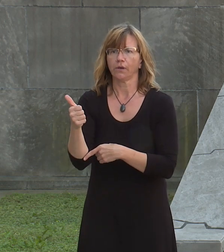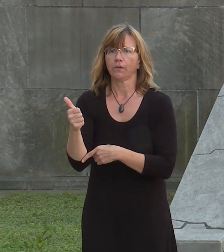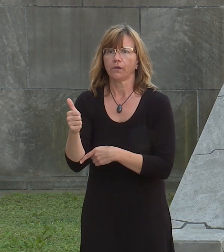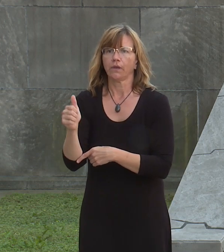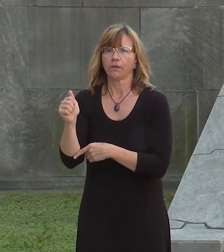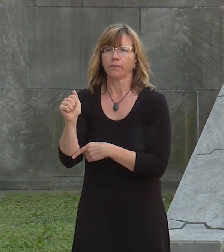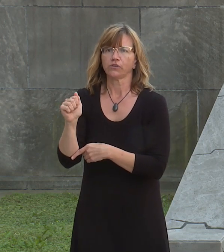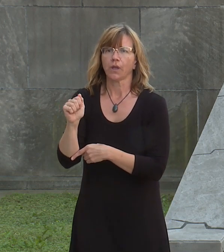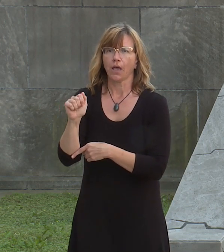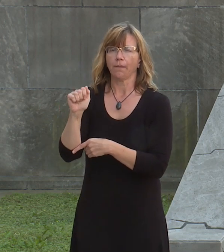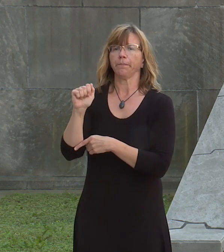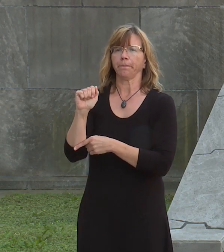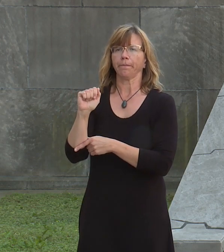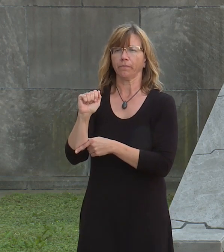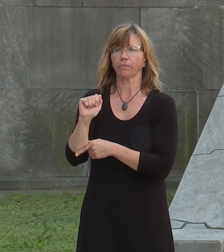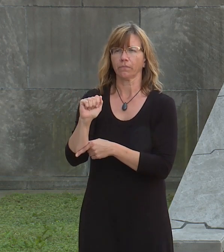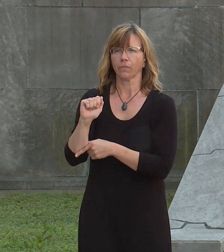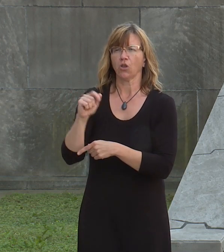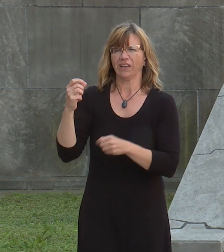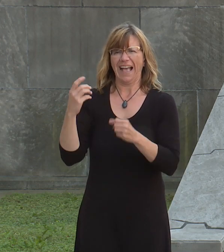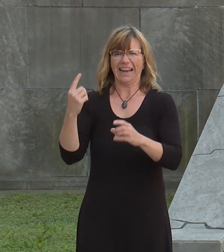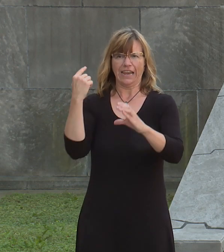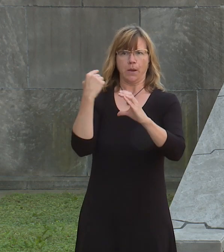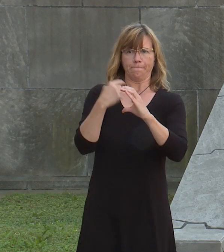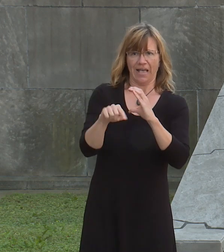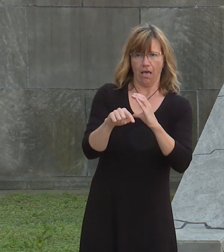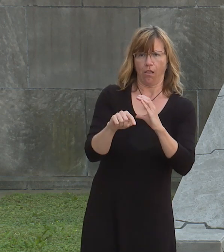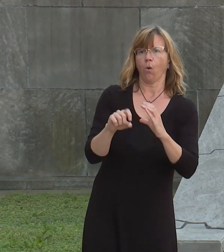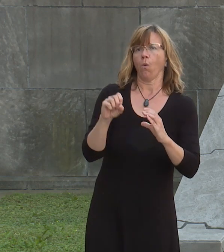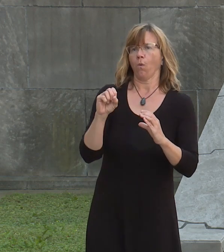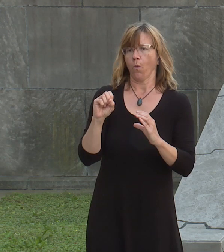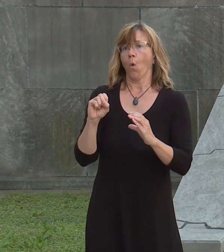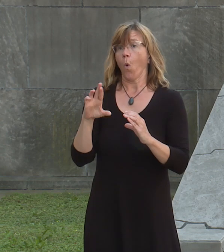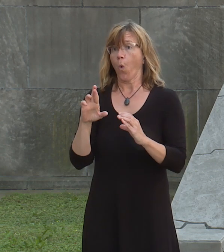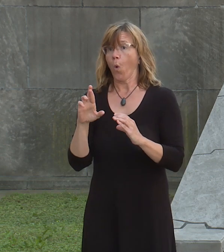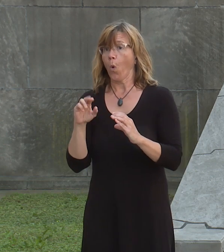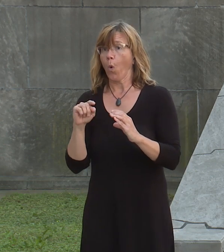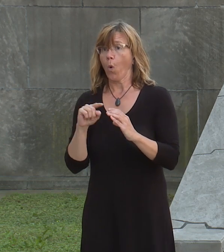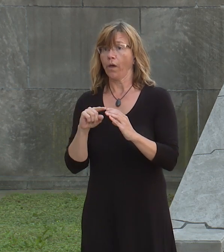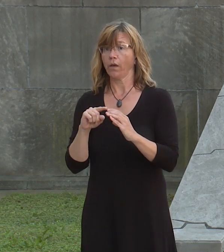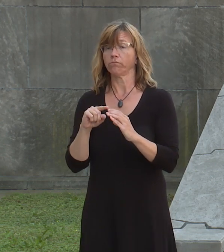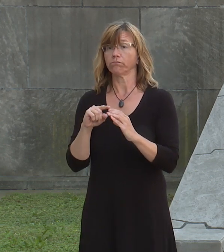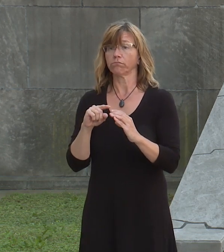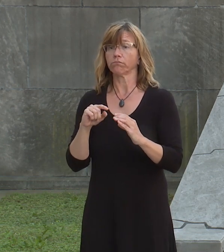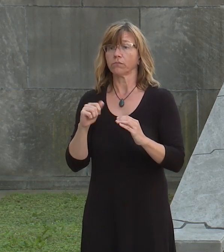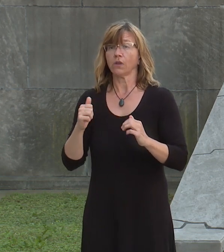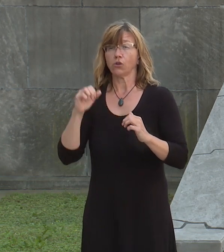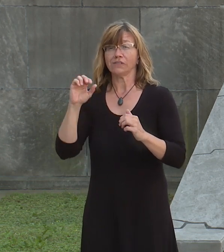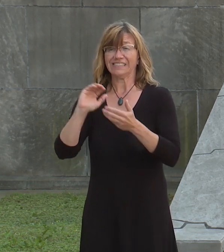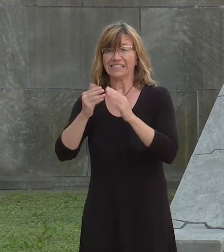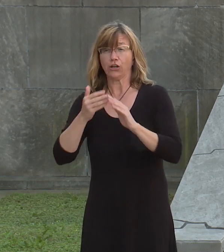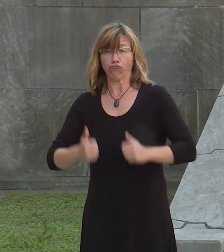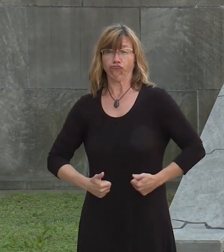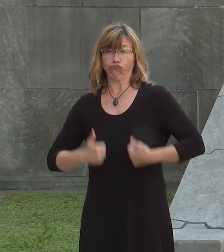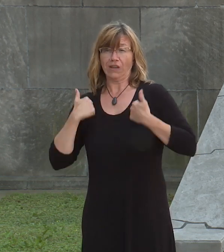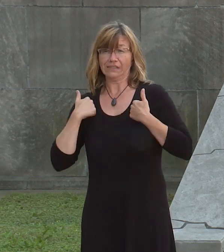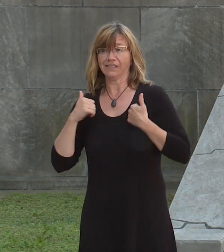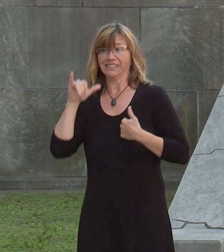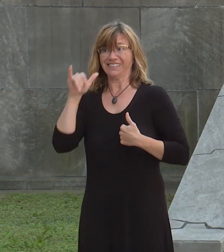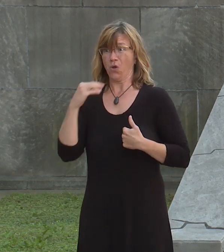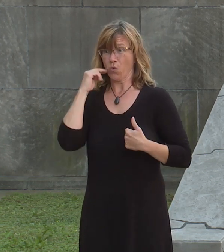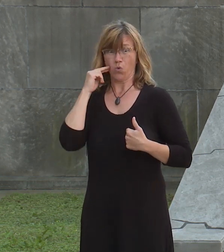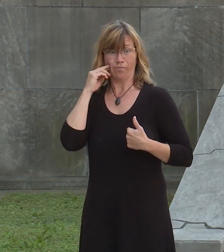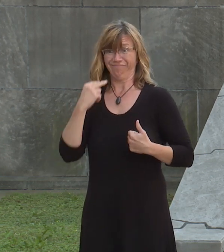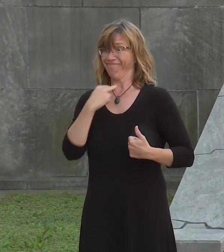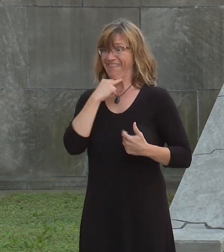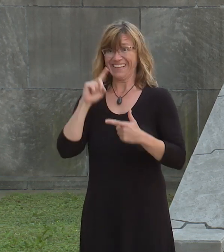covidtransport@mjminnovations.com. Please plan ahead and call in advance. For our city residents who are homebound, the health department continues working with the fire